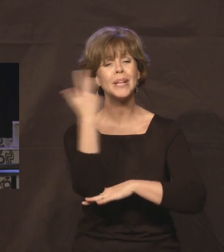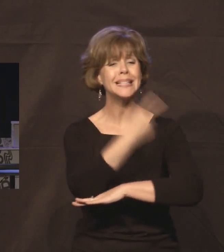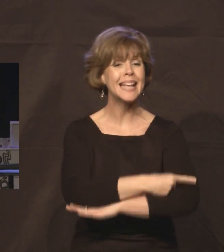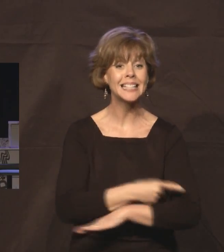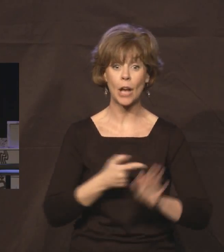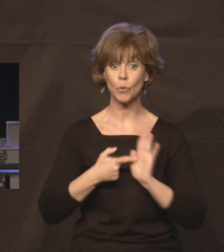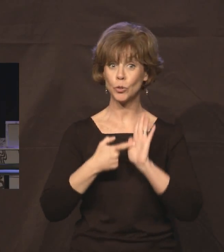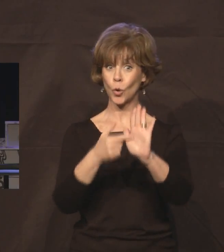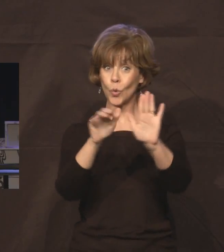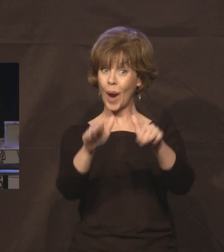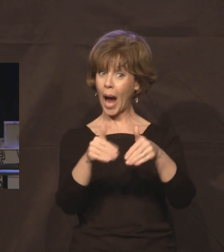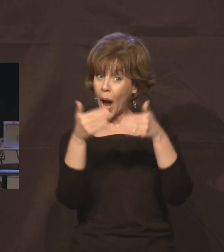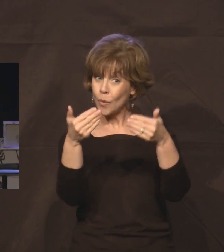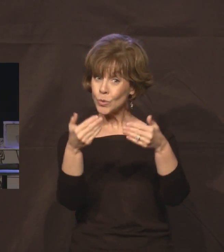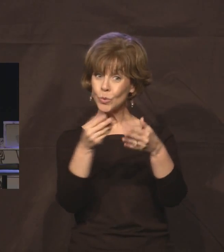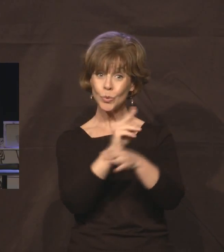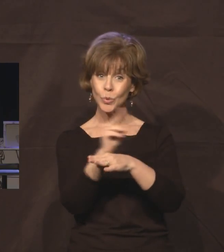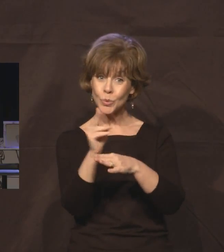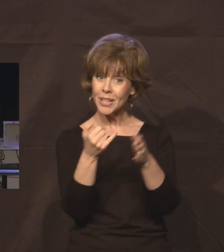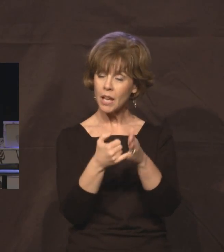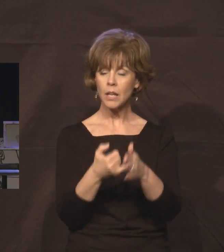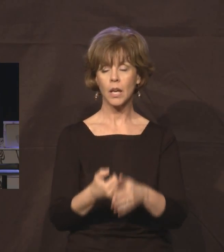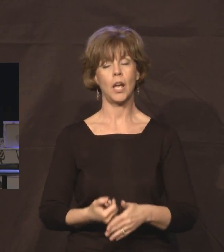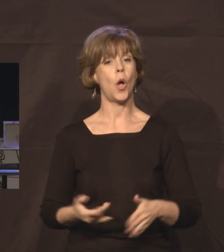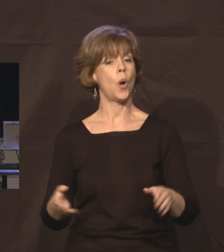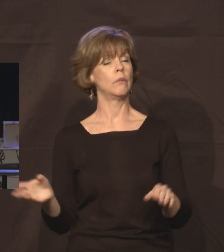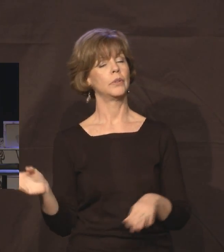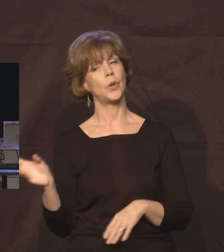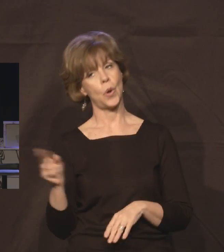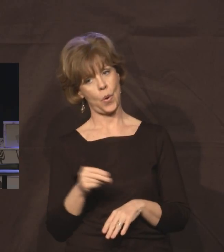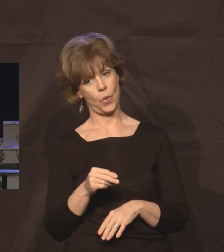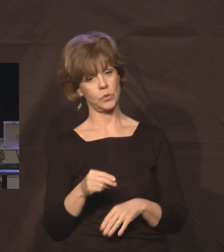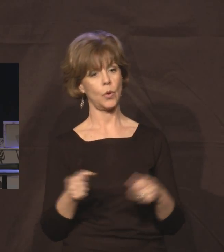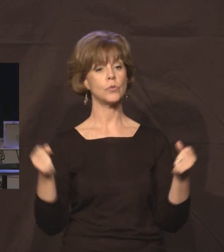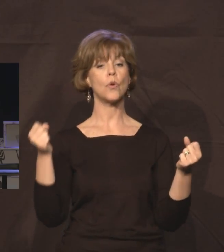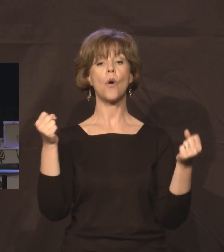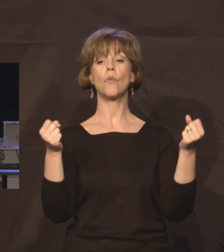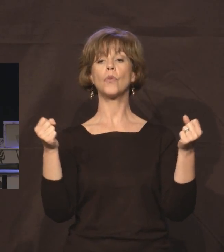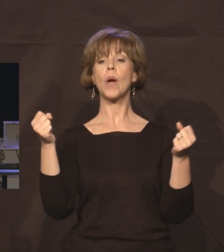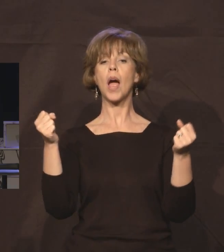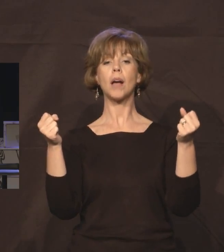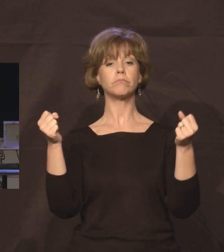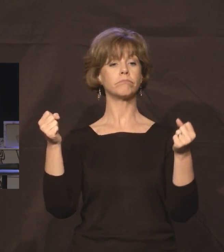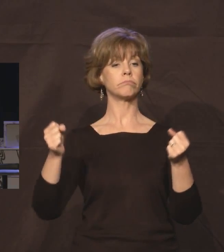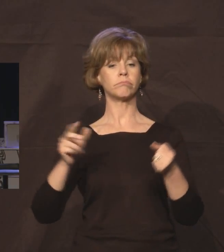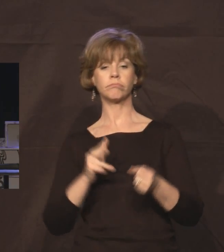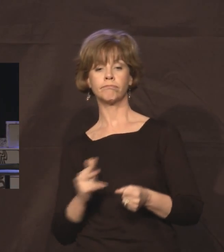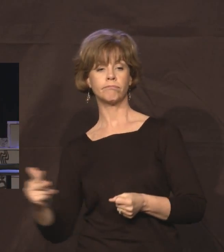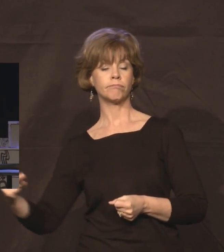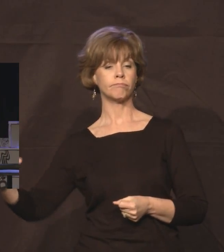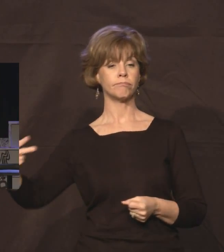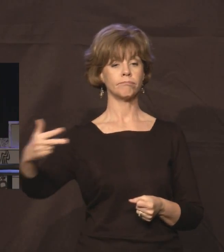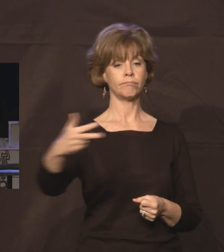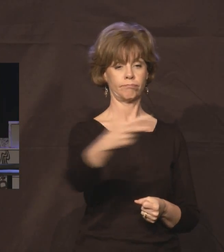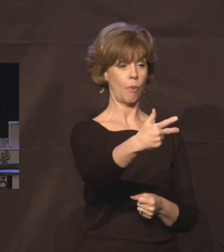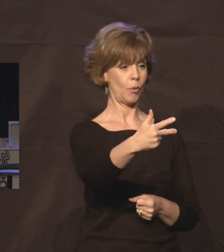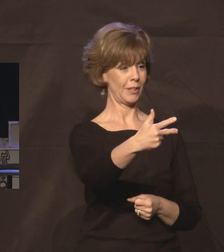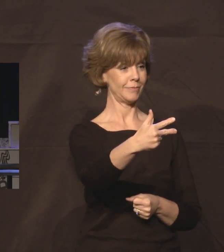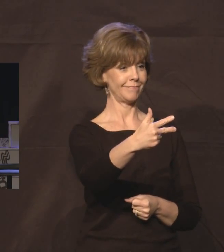it. She's like, no. And so you know what I did? I drove around, and I pulled in Verizon.